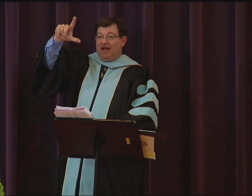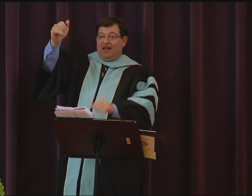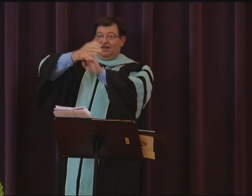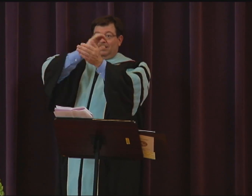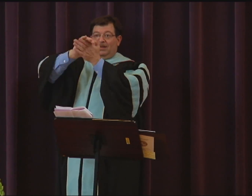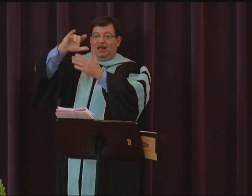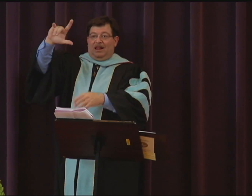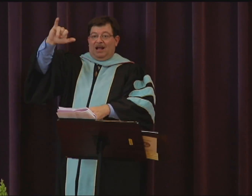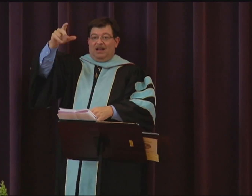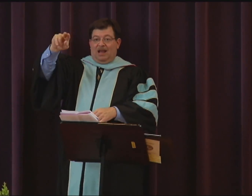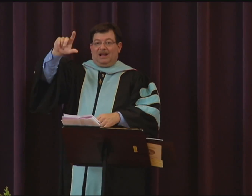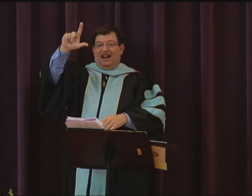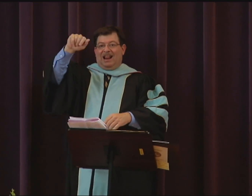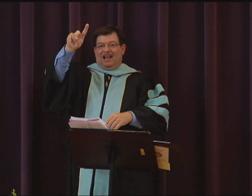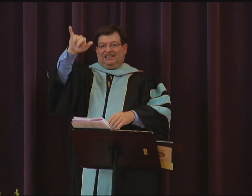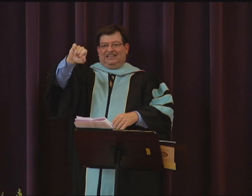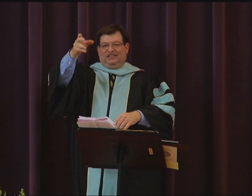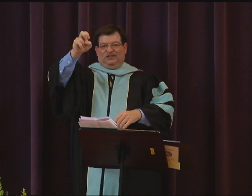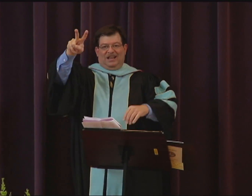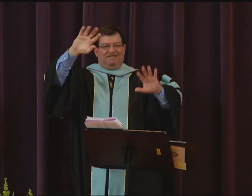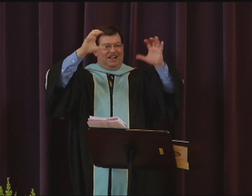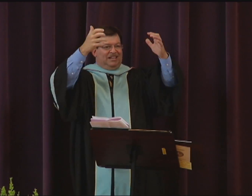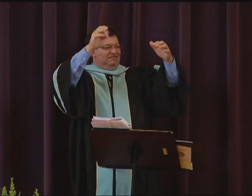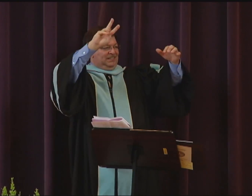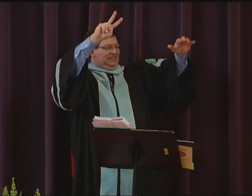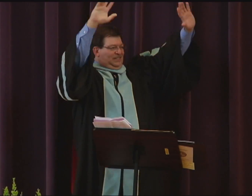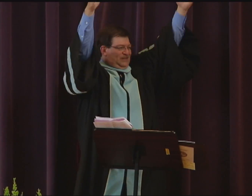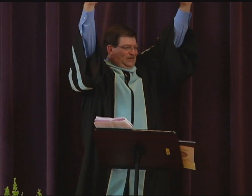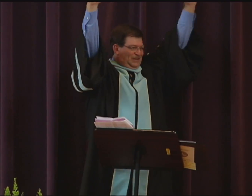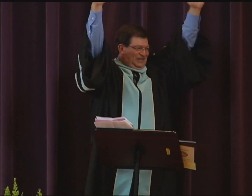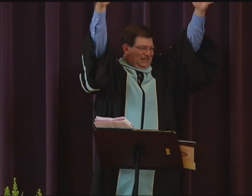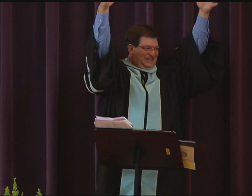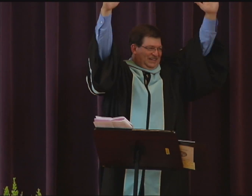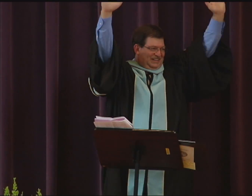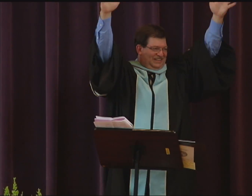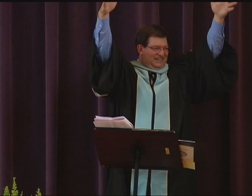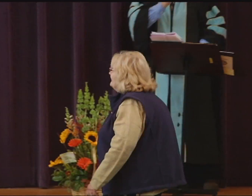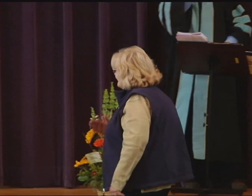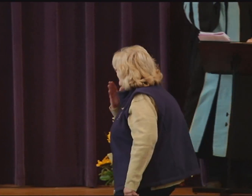Next, we have Pamela Ligon Landishev, class of.